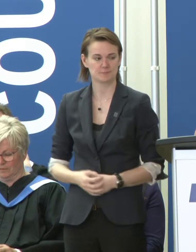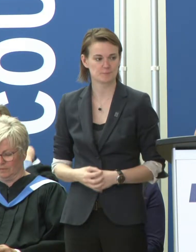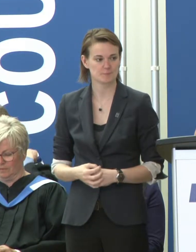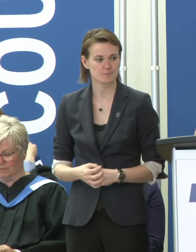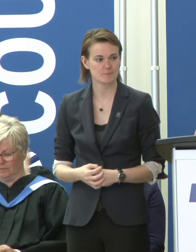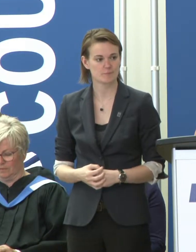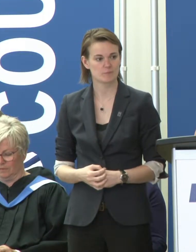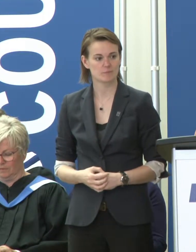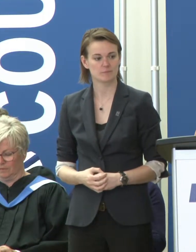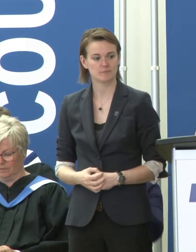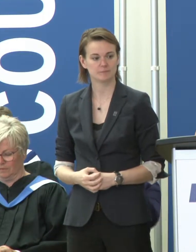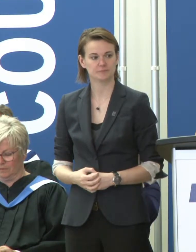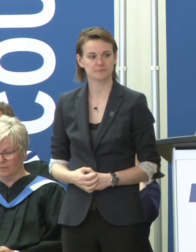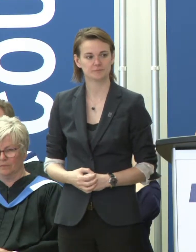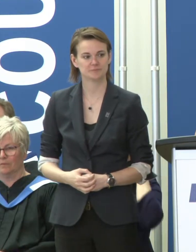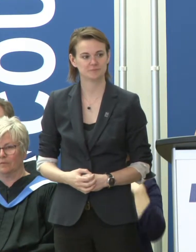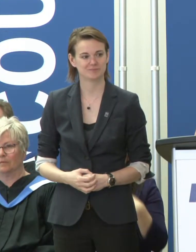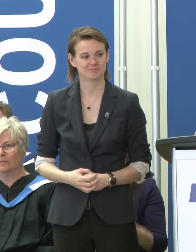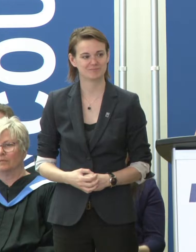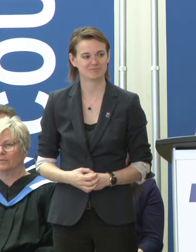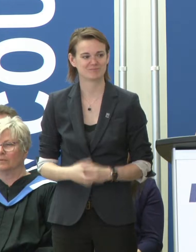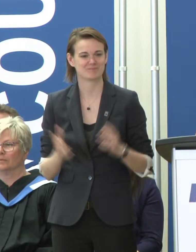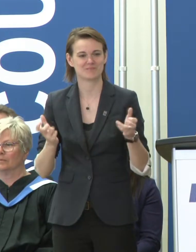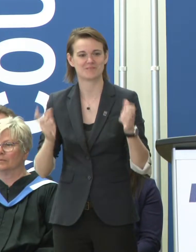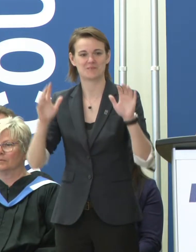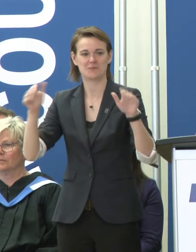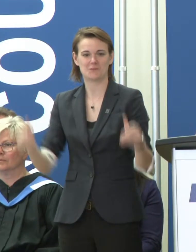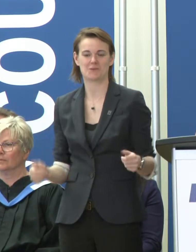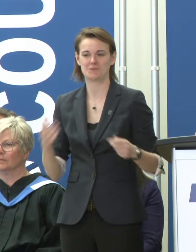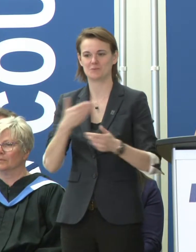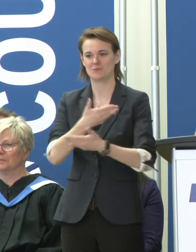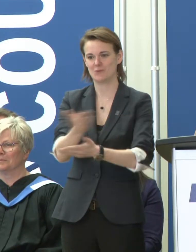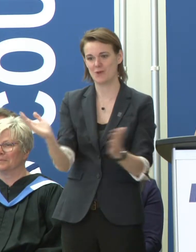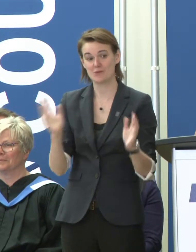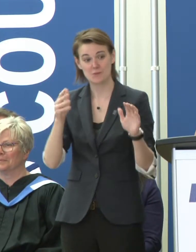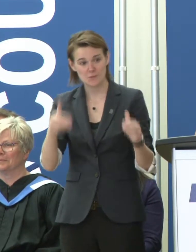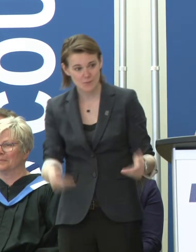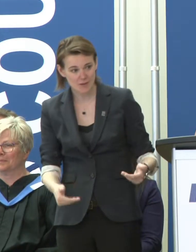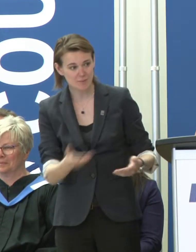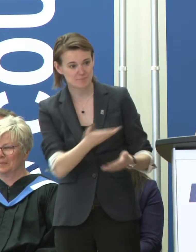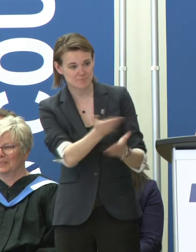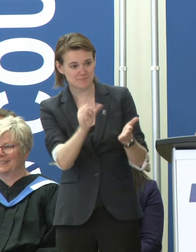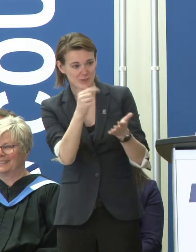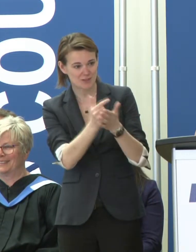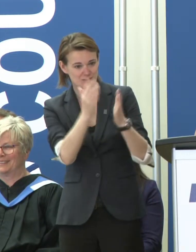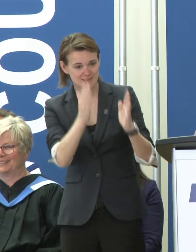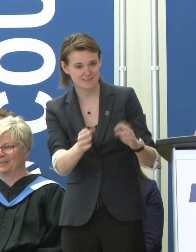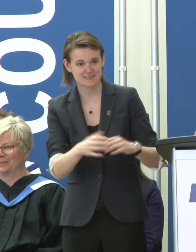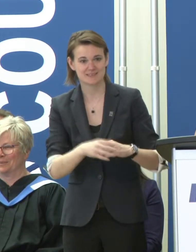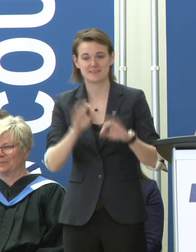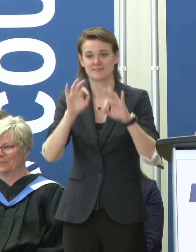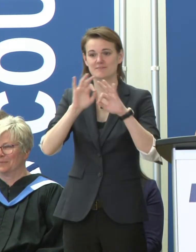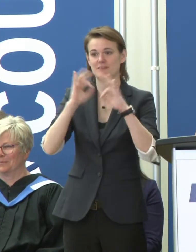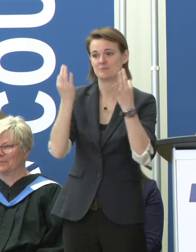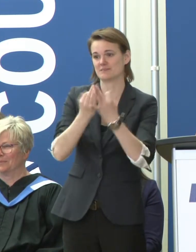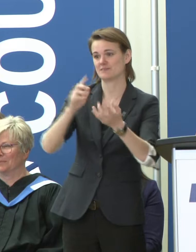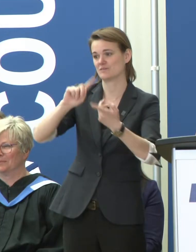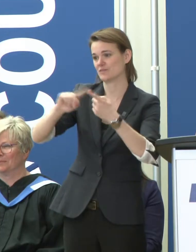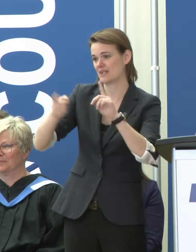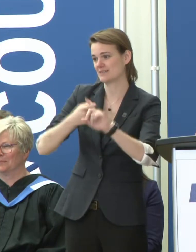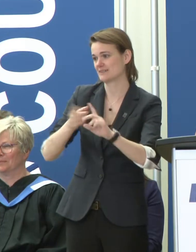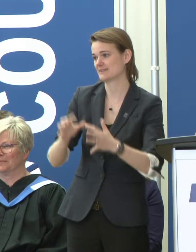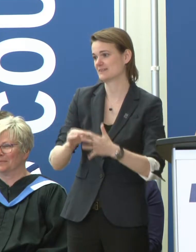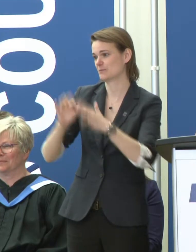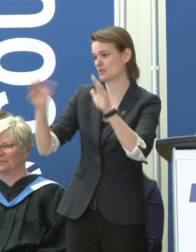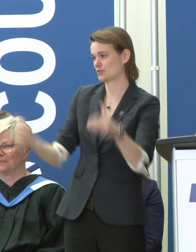I want to welcome all of you and offer a very warm welcome to our graduates, our families, friends, and special